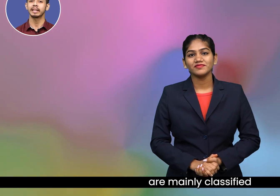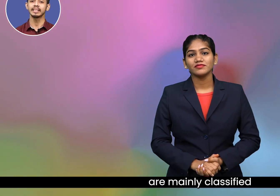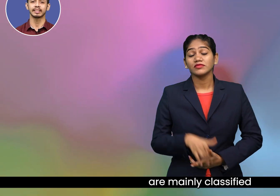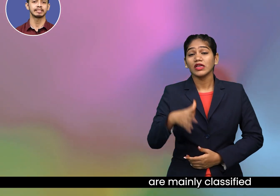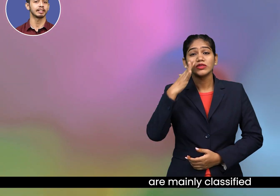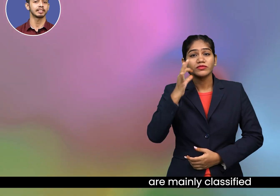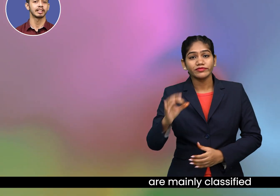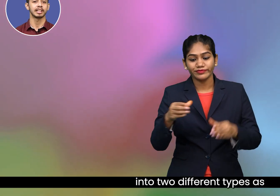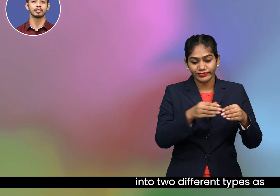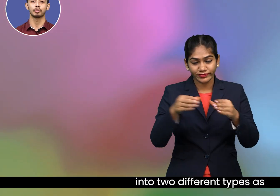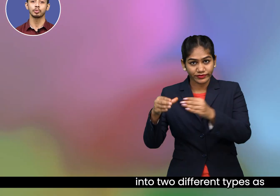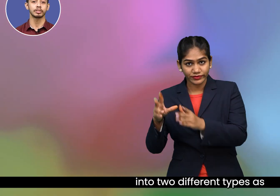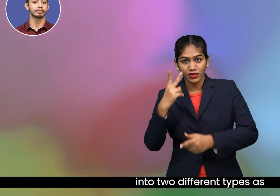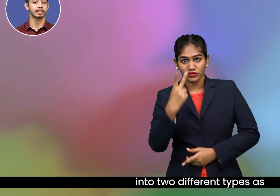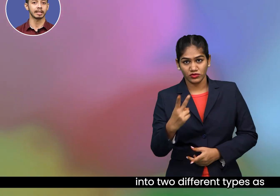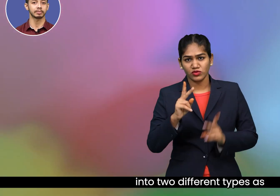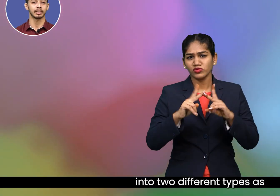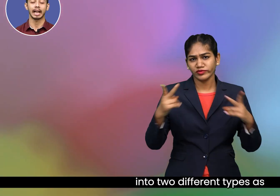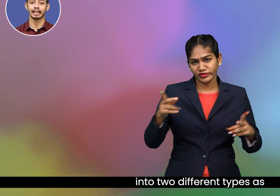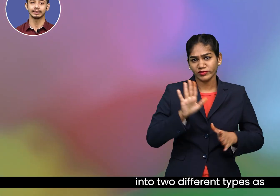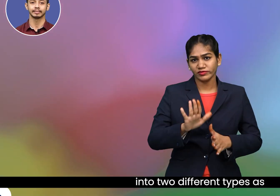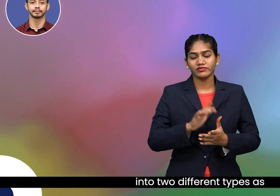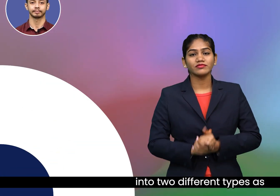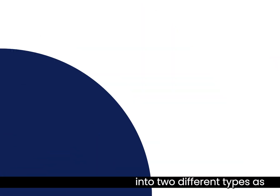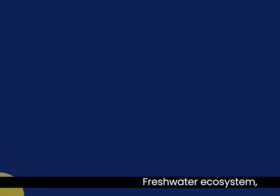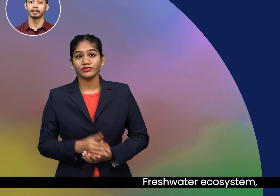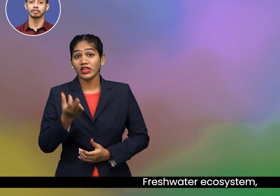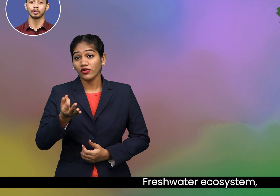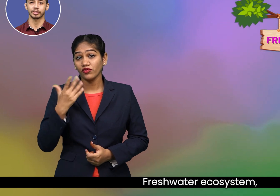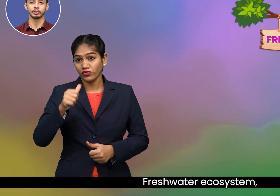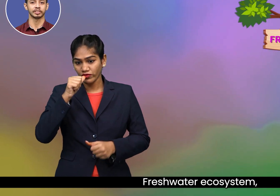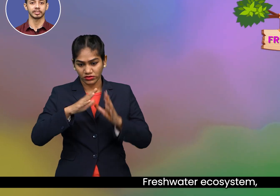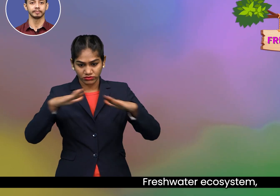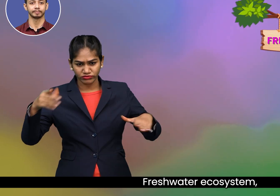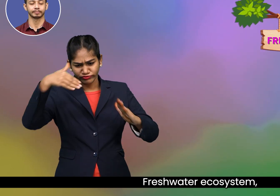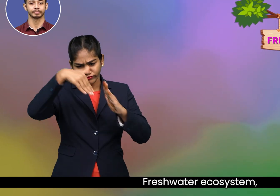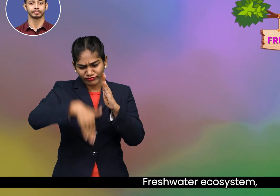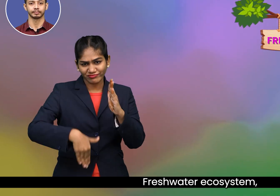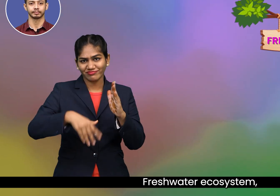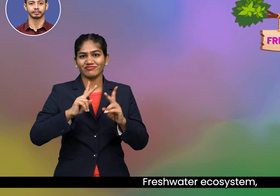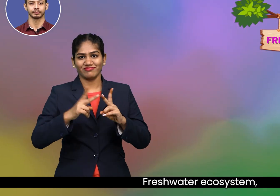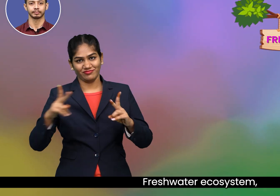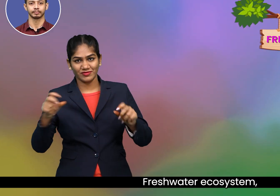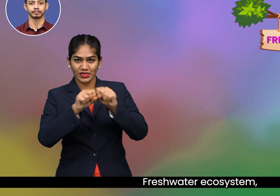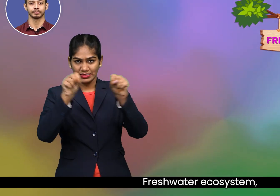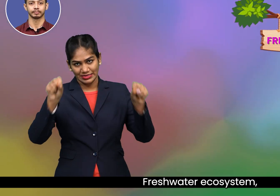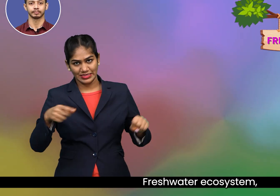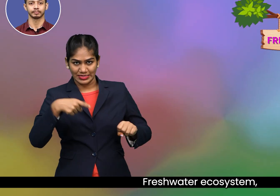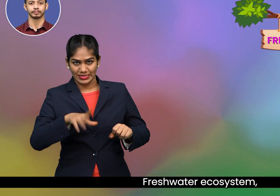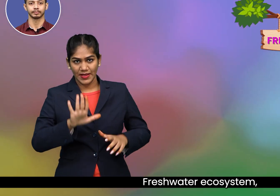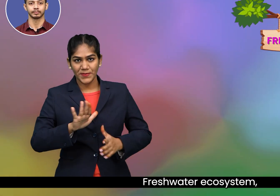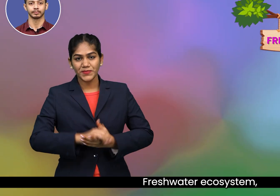are mainly classified into two different types as freshwater ecosystem,